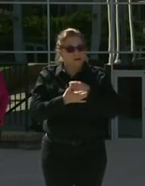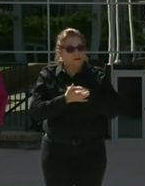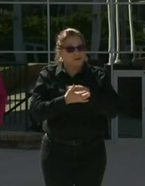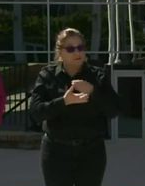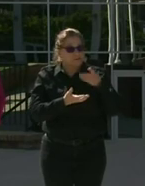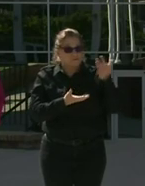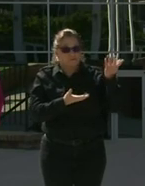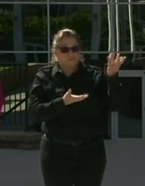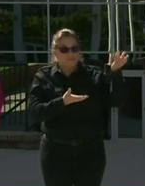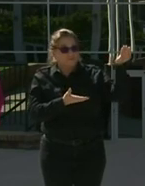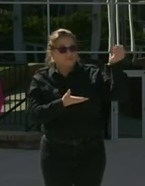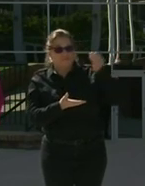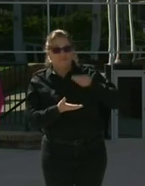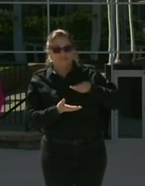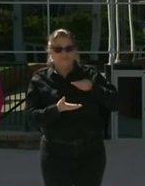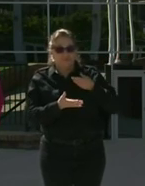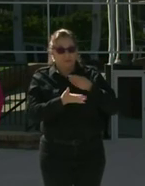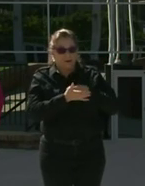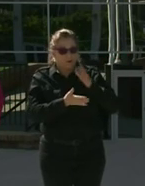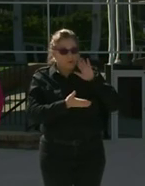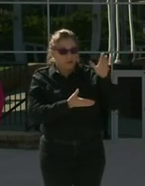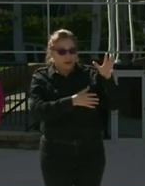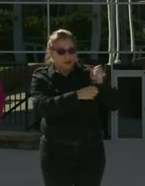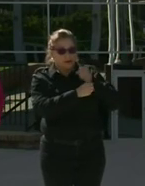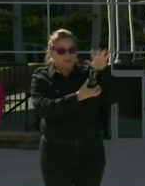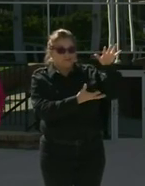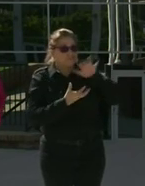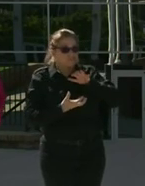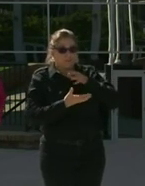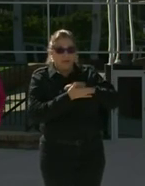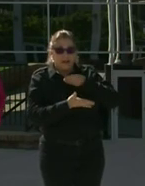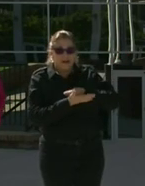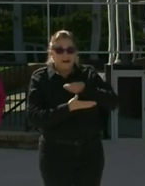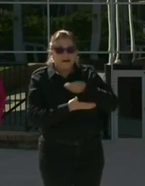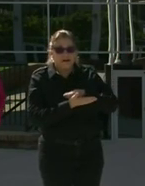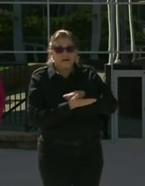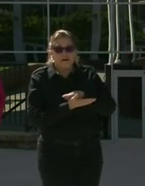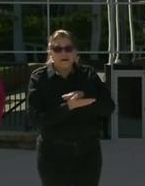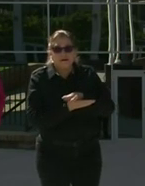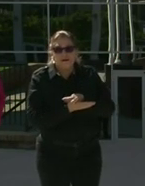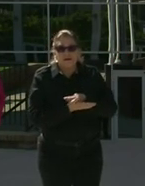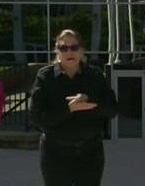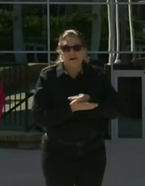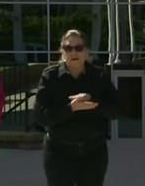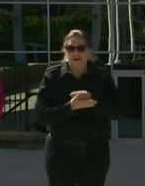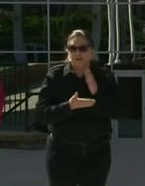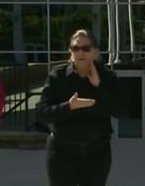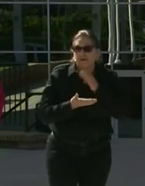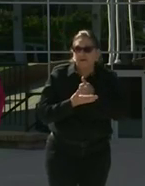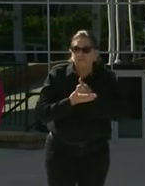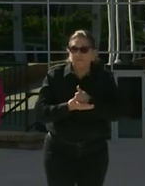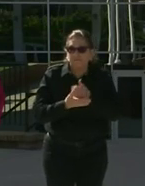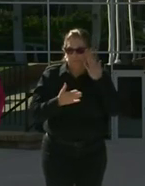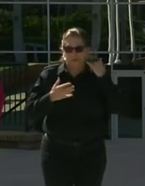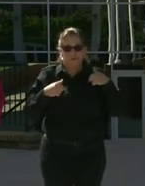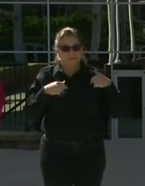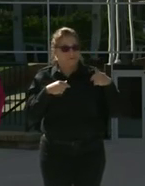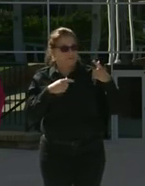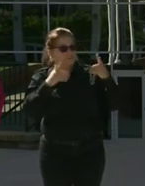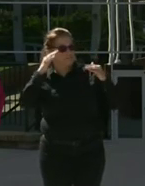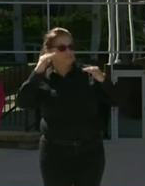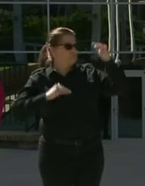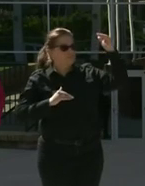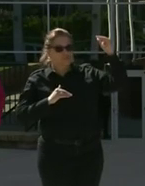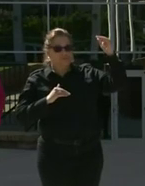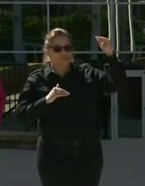money the district might get? And might this make up for what you saw as a short change in No, those are different issues,